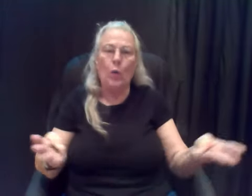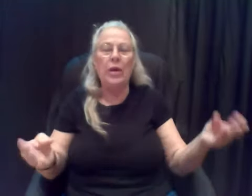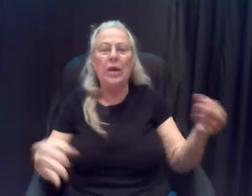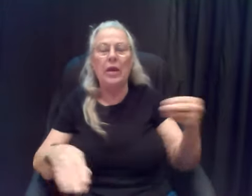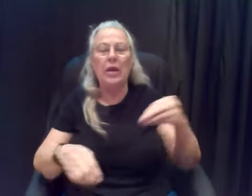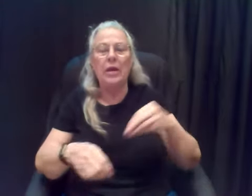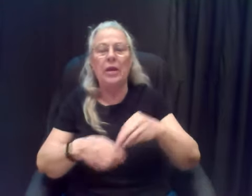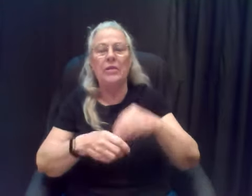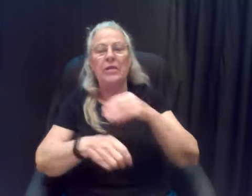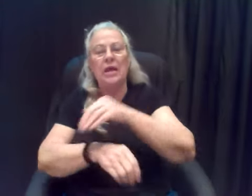sowing in the